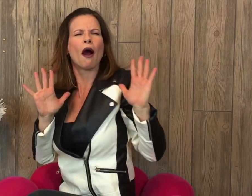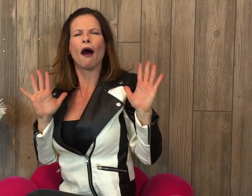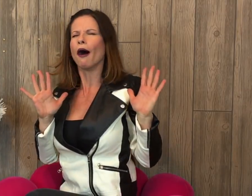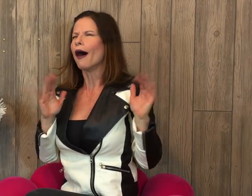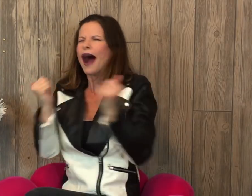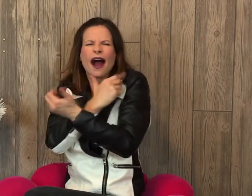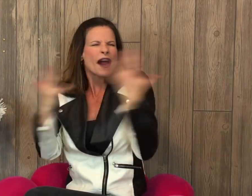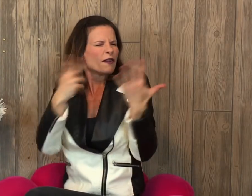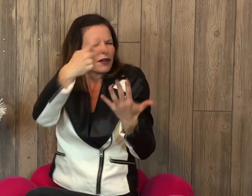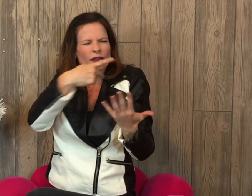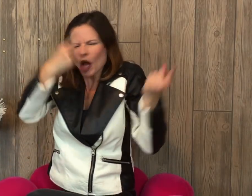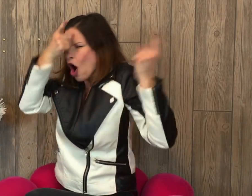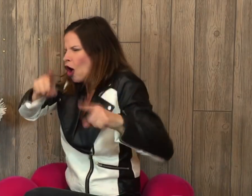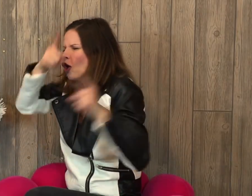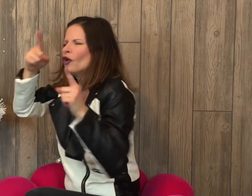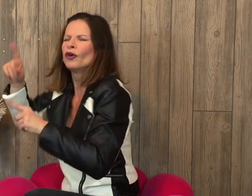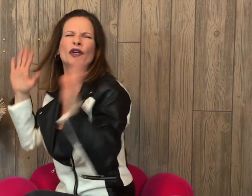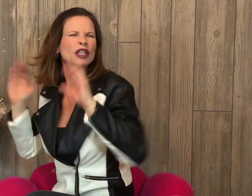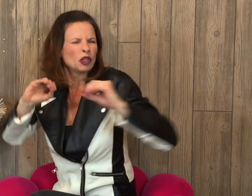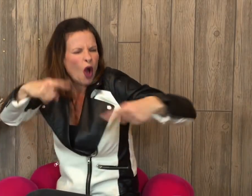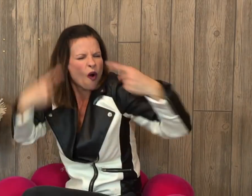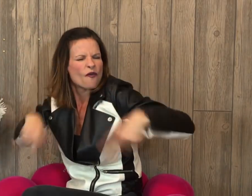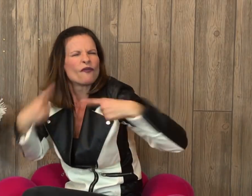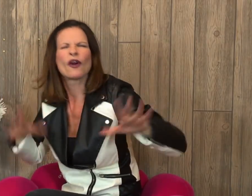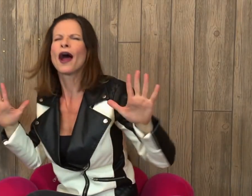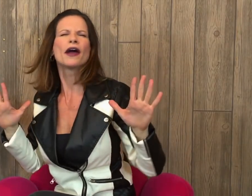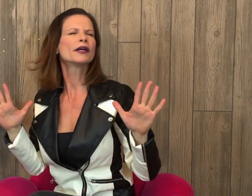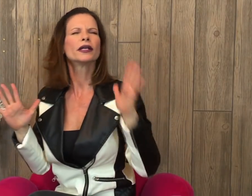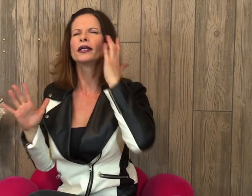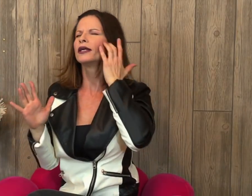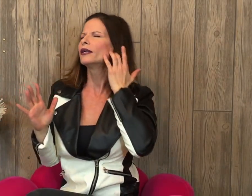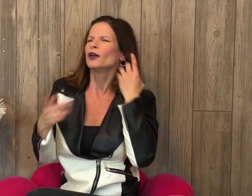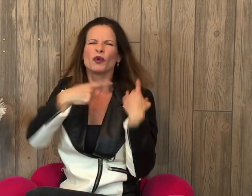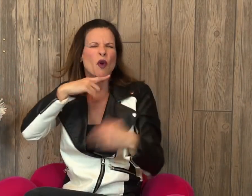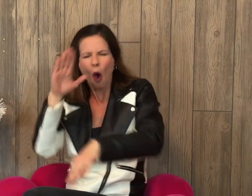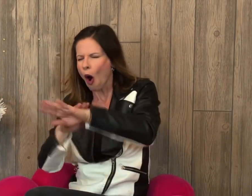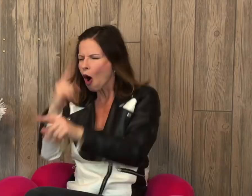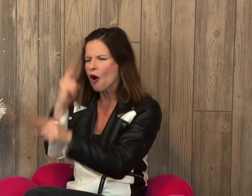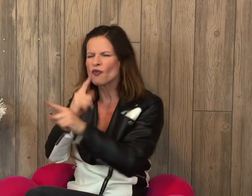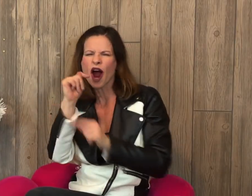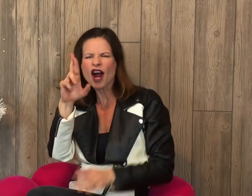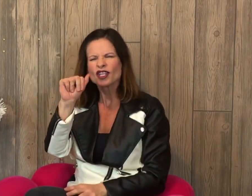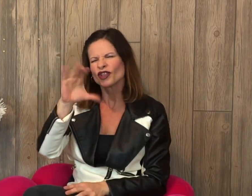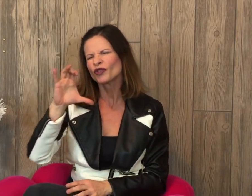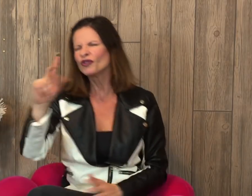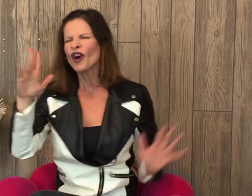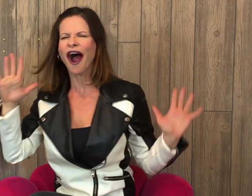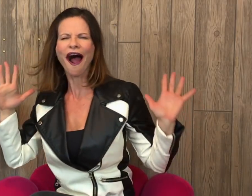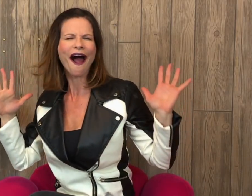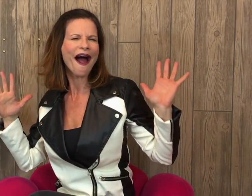match. Both agree on everything and there are no arguments. It's going great and on the right track.